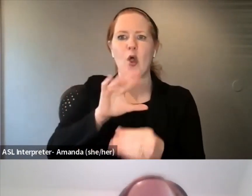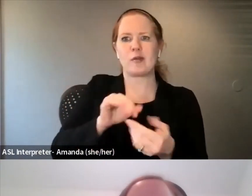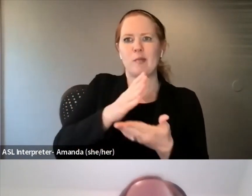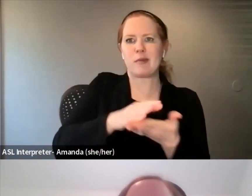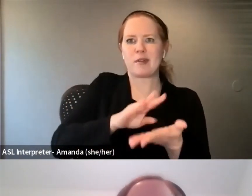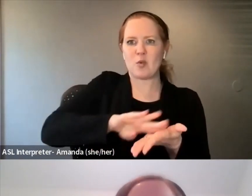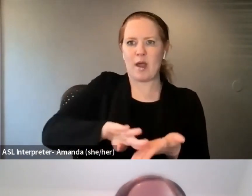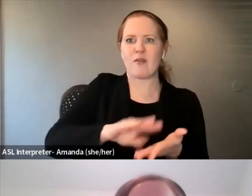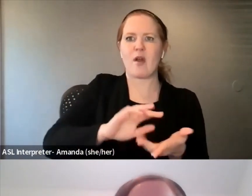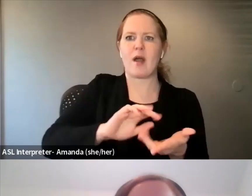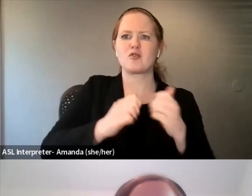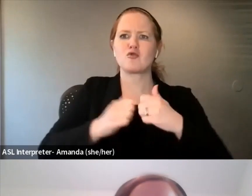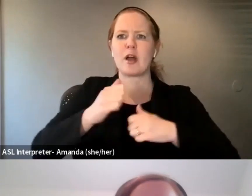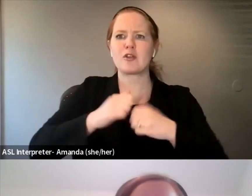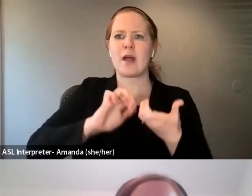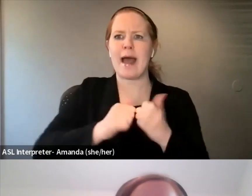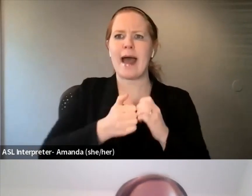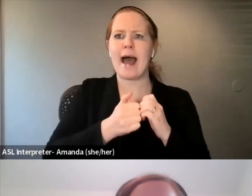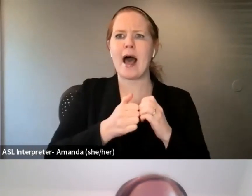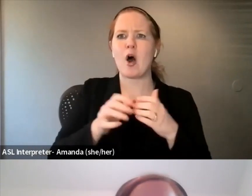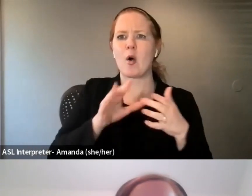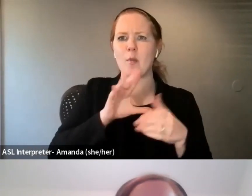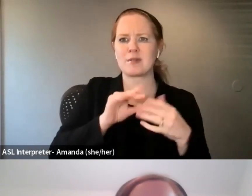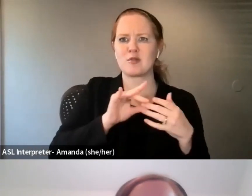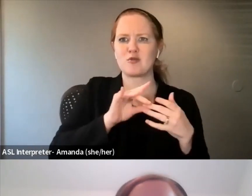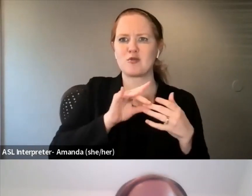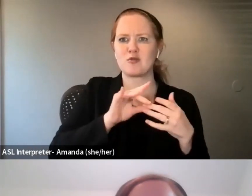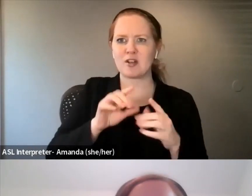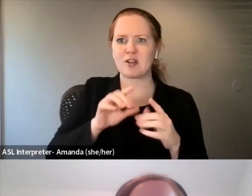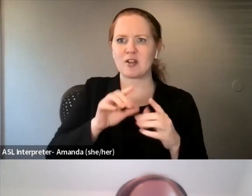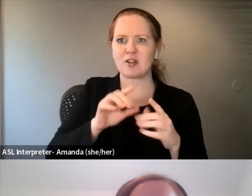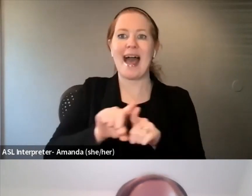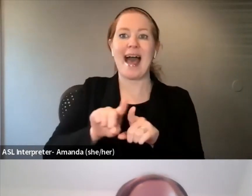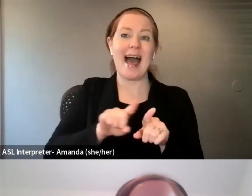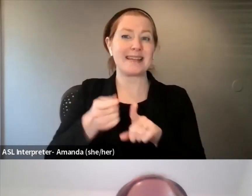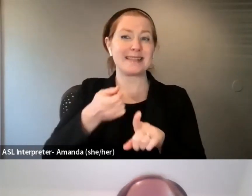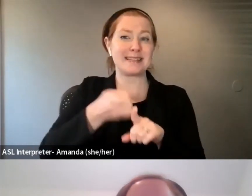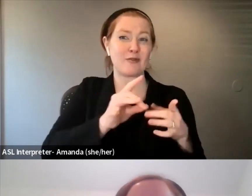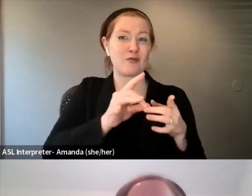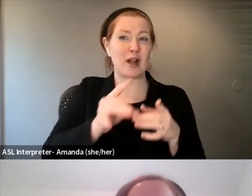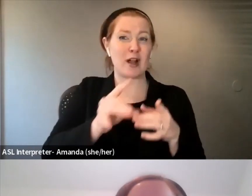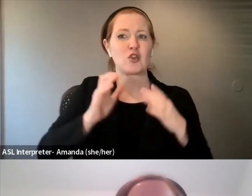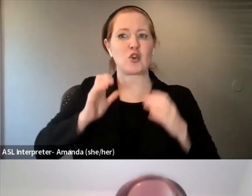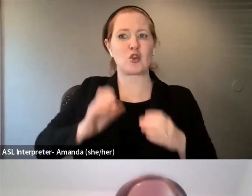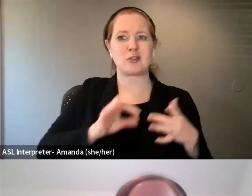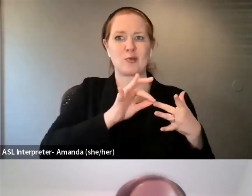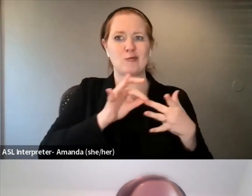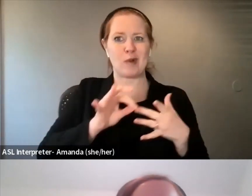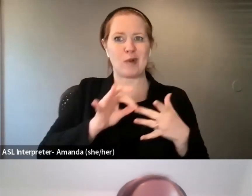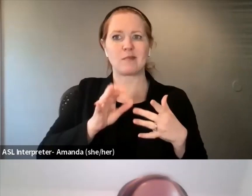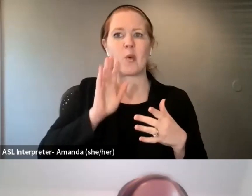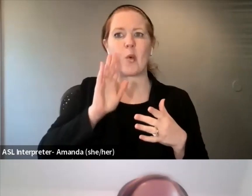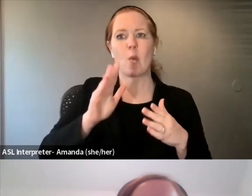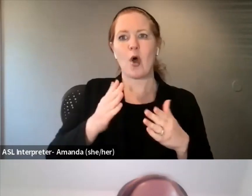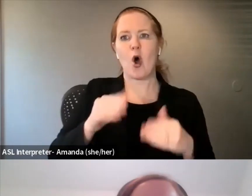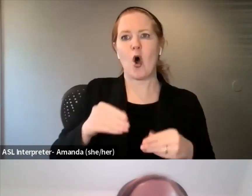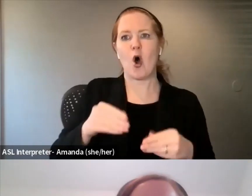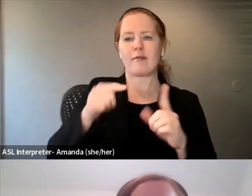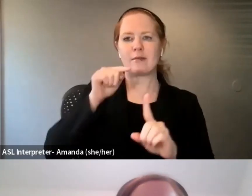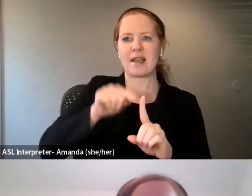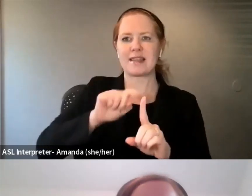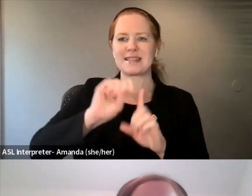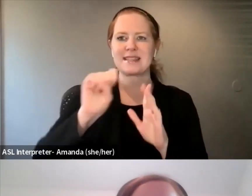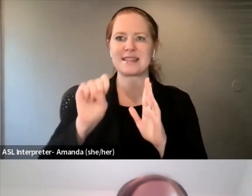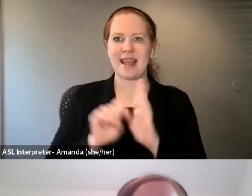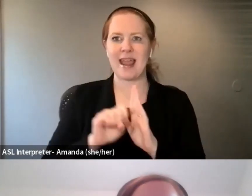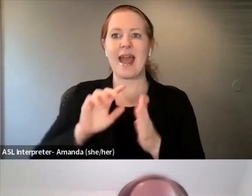how participant direction, otherwise known as self-direction or consumer direction, will be offered in a state, and how stakeholders can